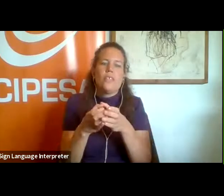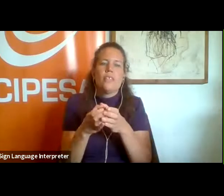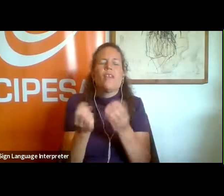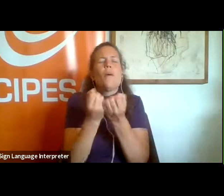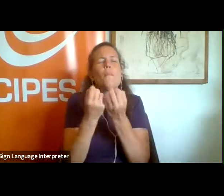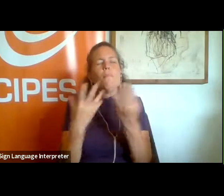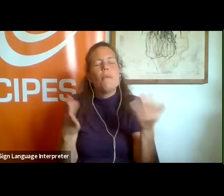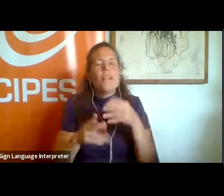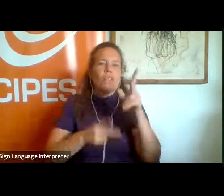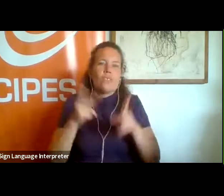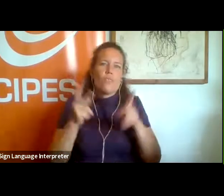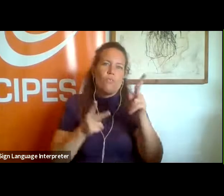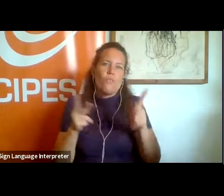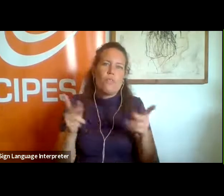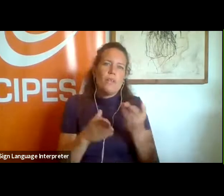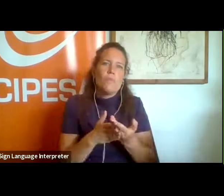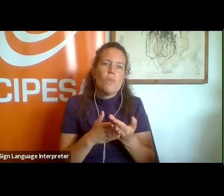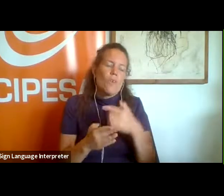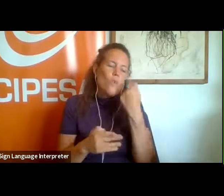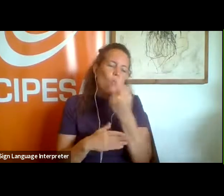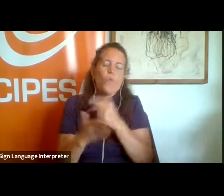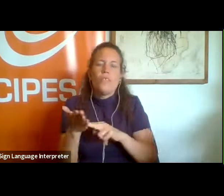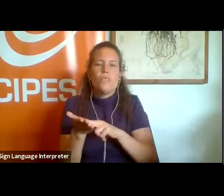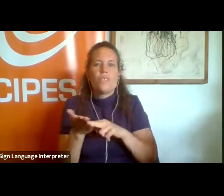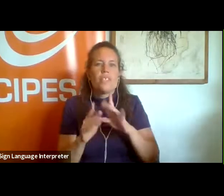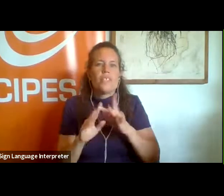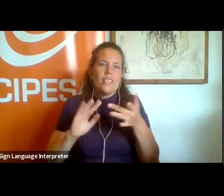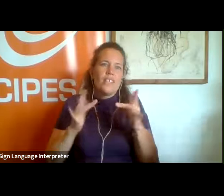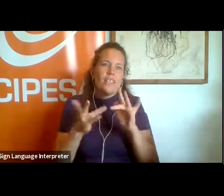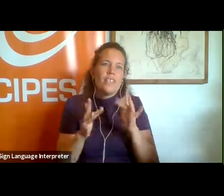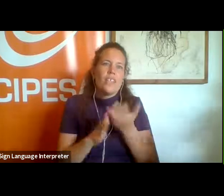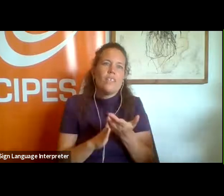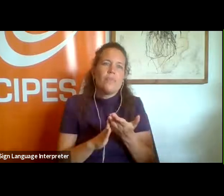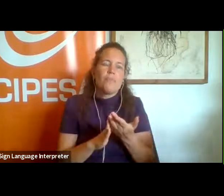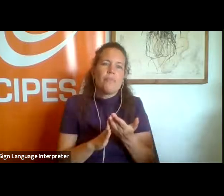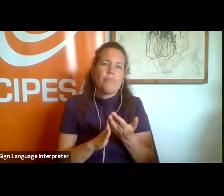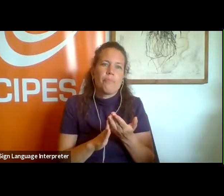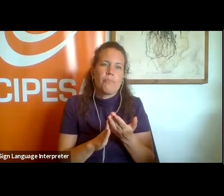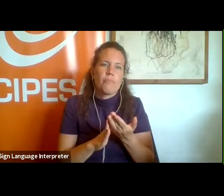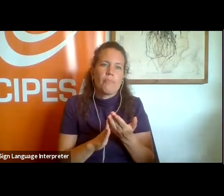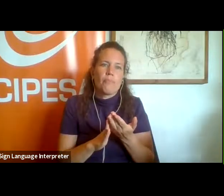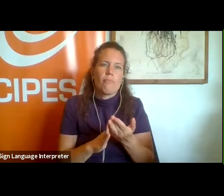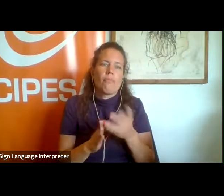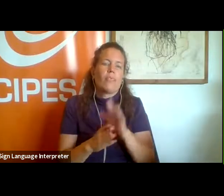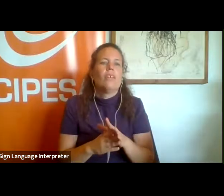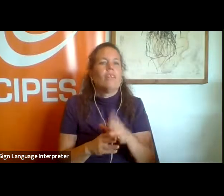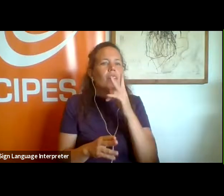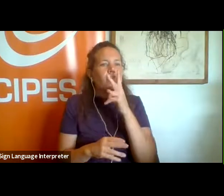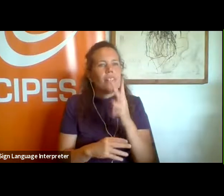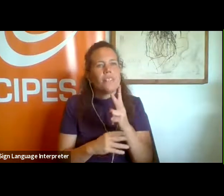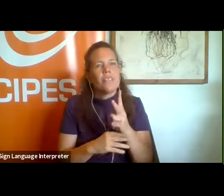people that access and utilize the internet, want to see the cyber world be treated.